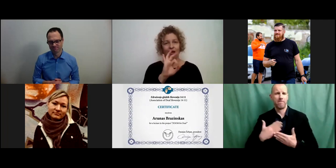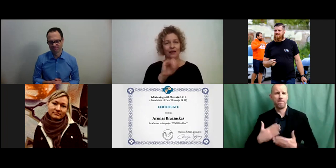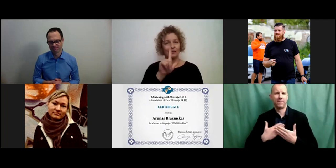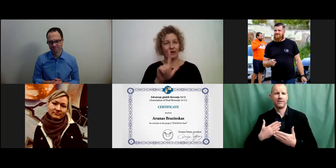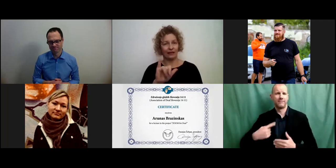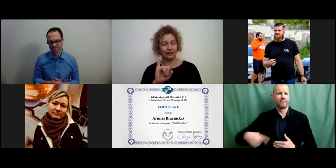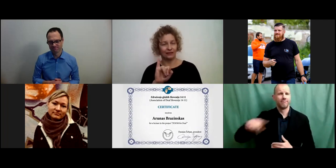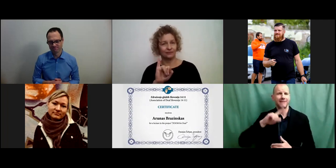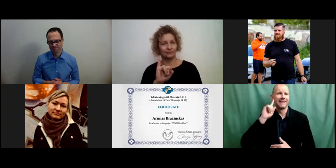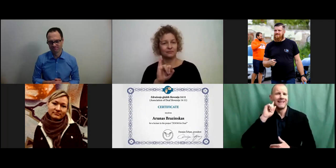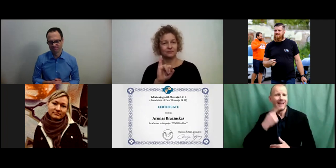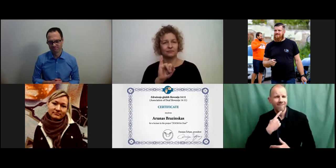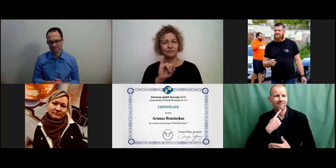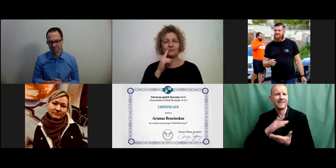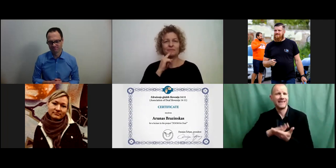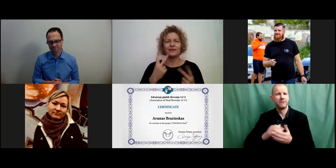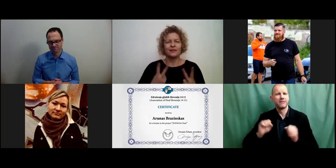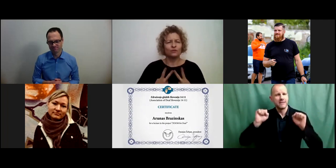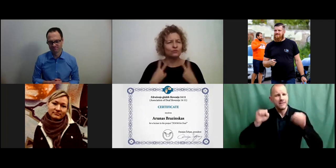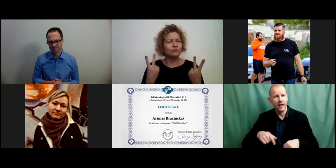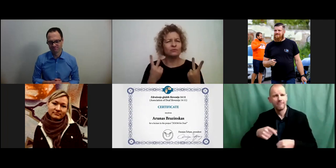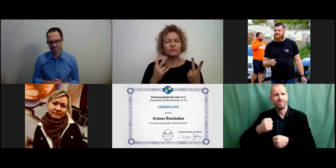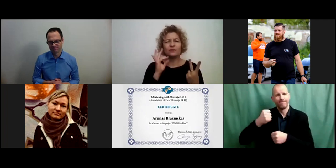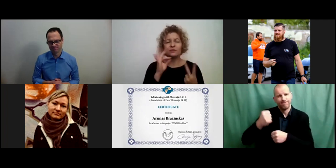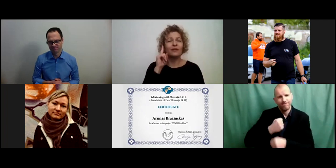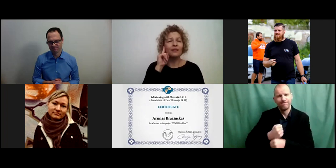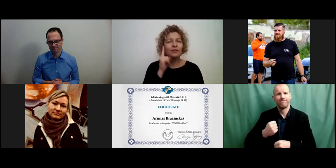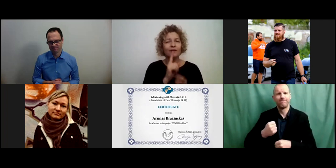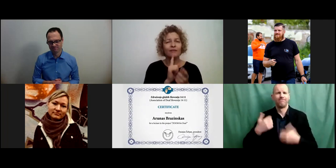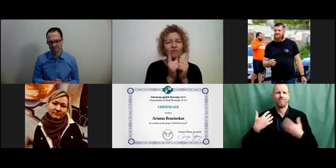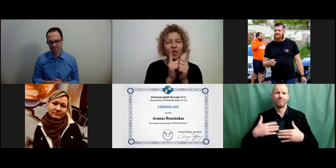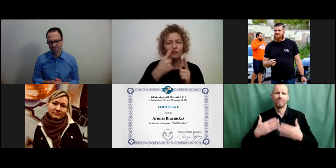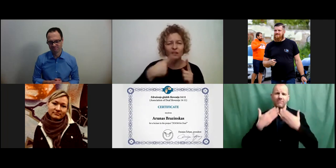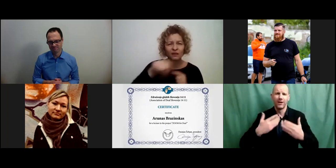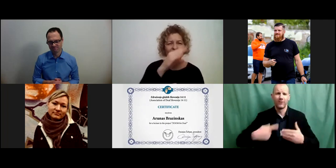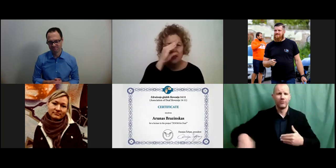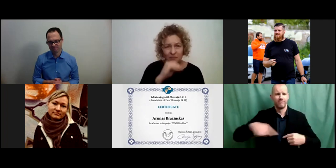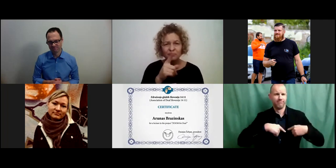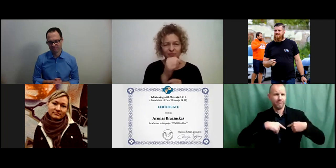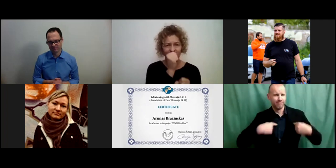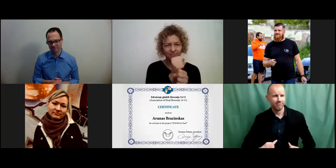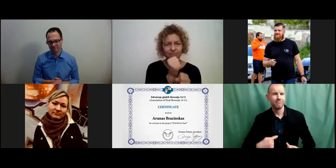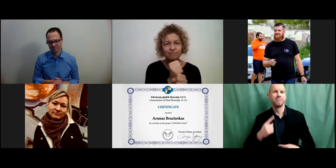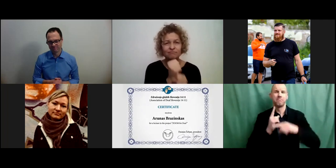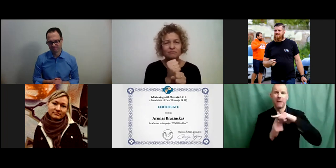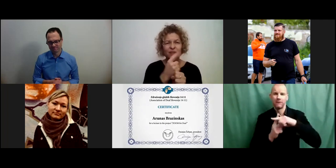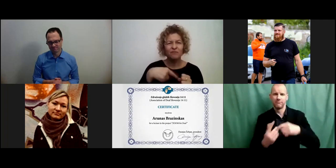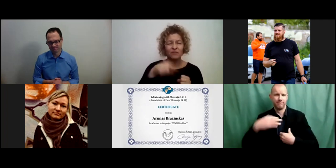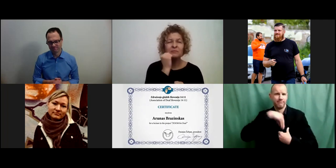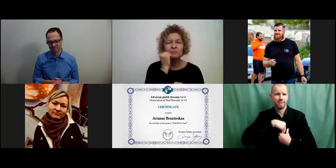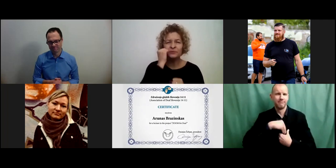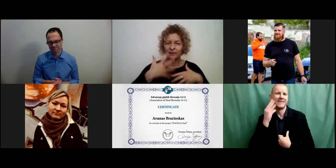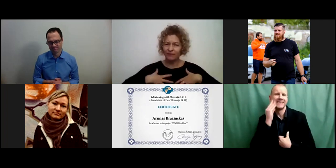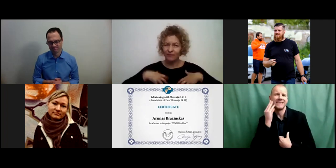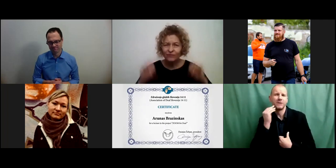So us from WASLI, we're very happy to support this and are very thankful to the deaf interpreters